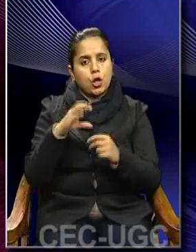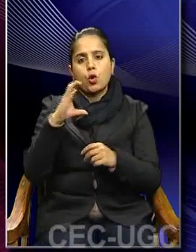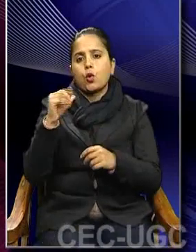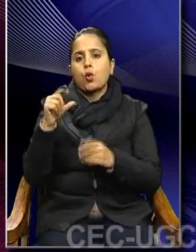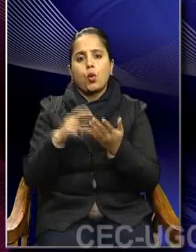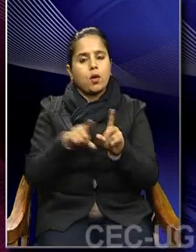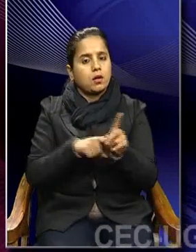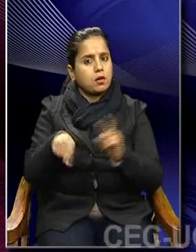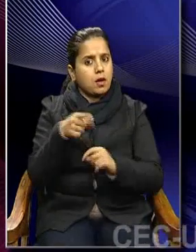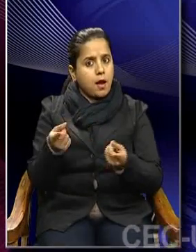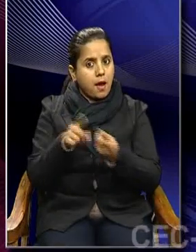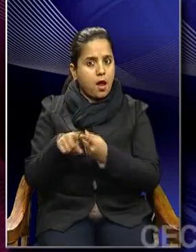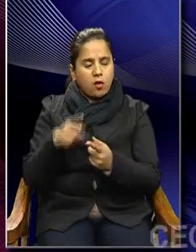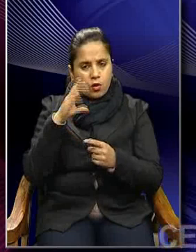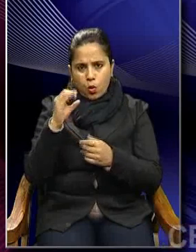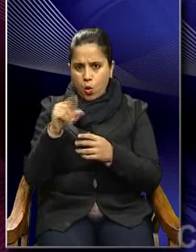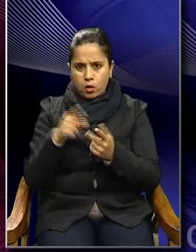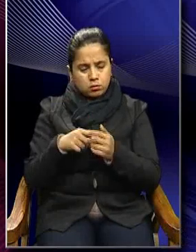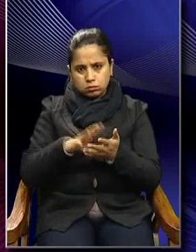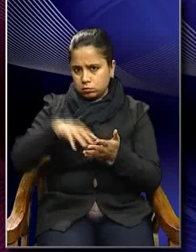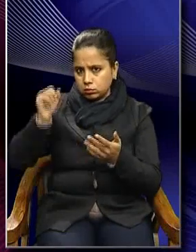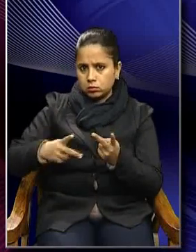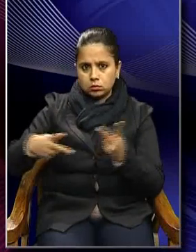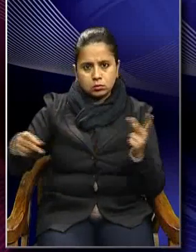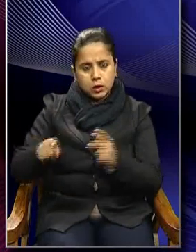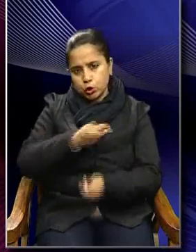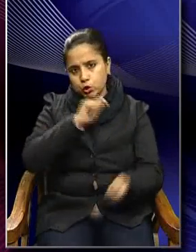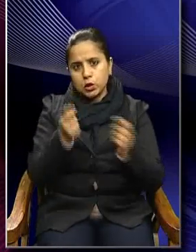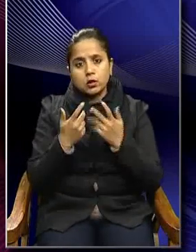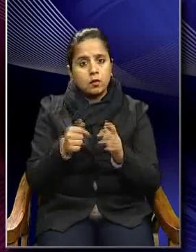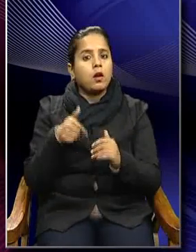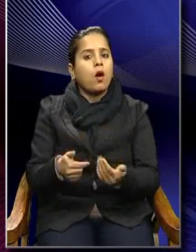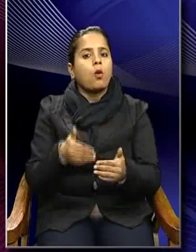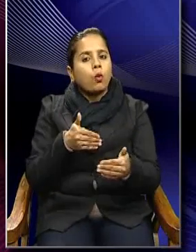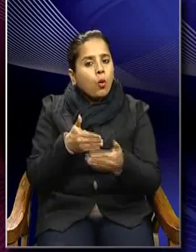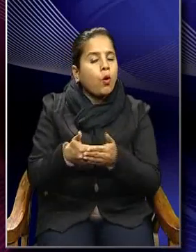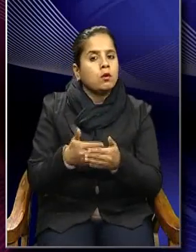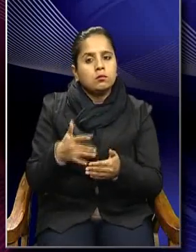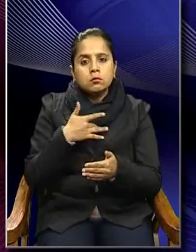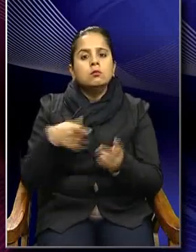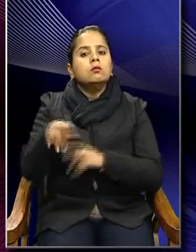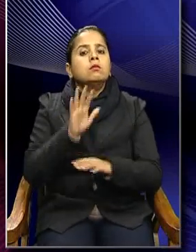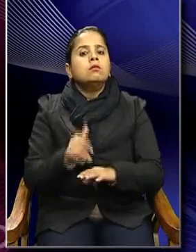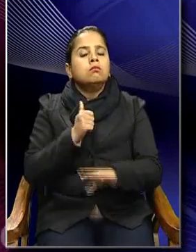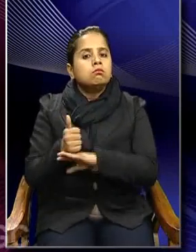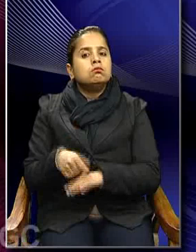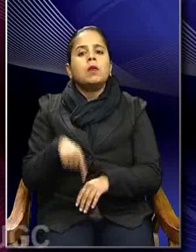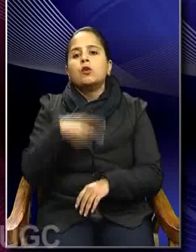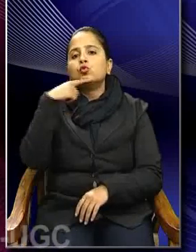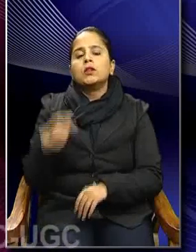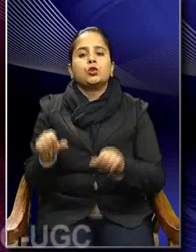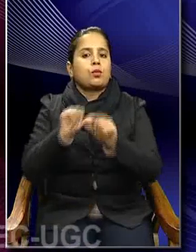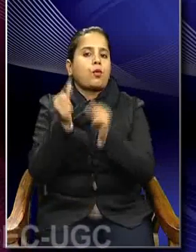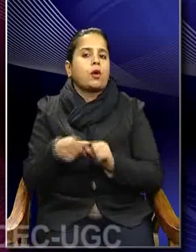that had become decolonized are getting close to the Russian model of